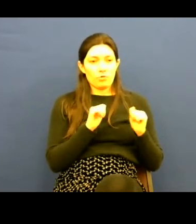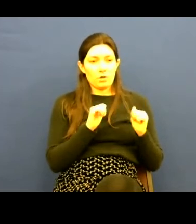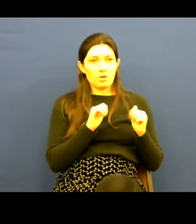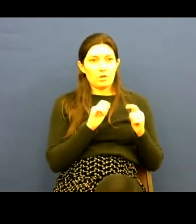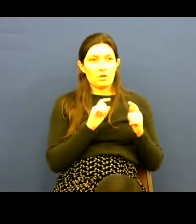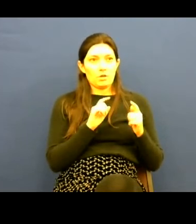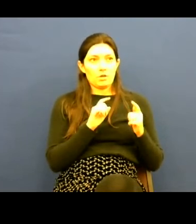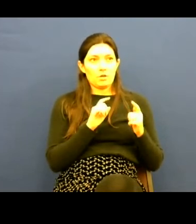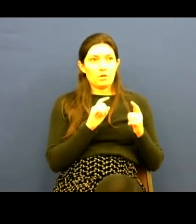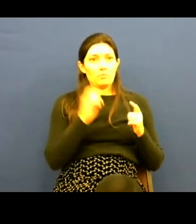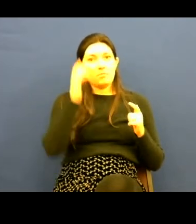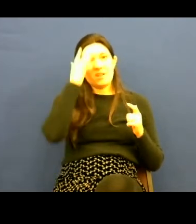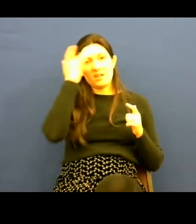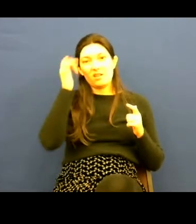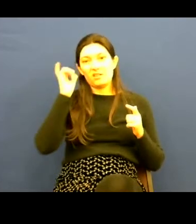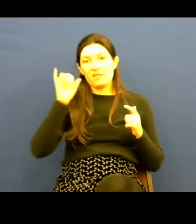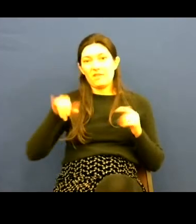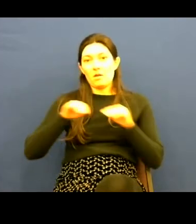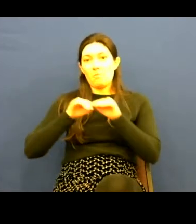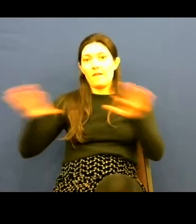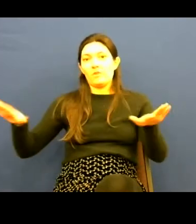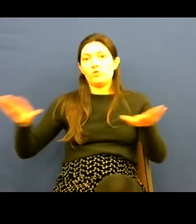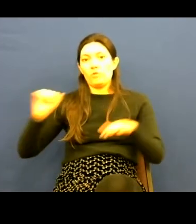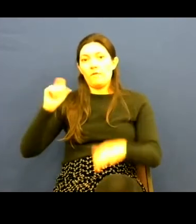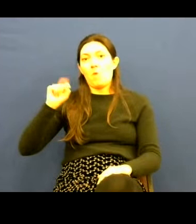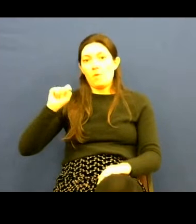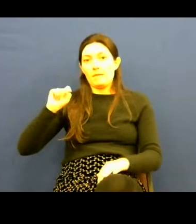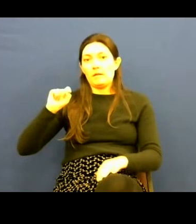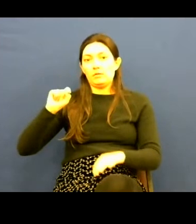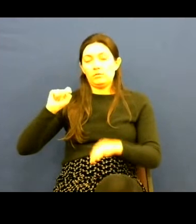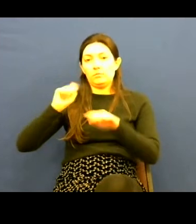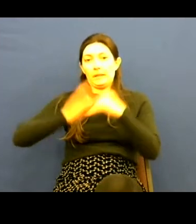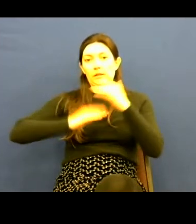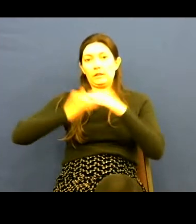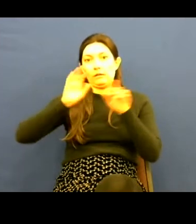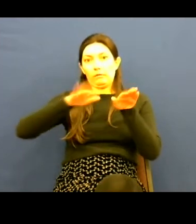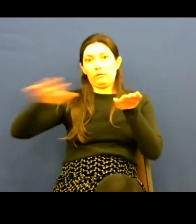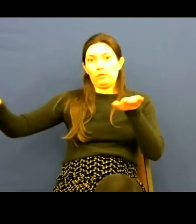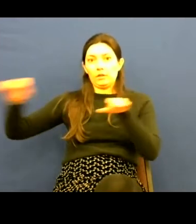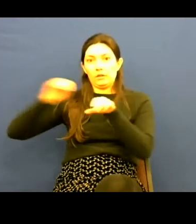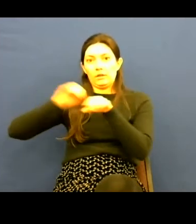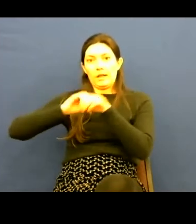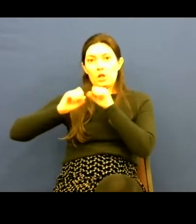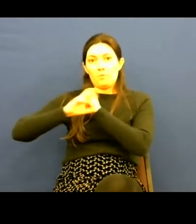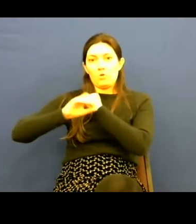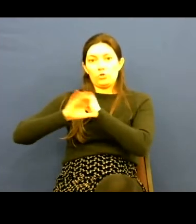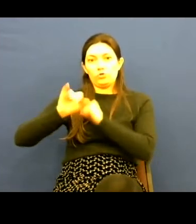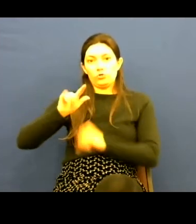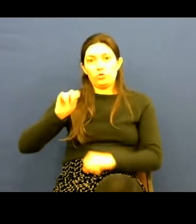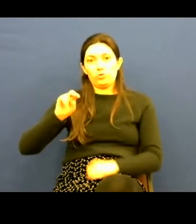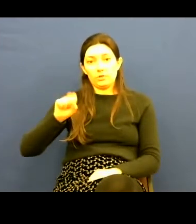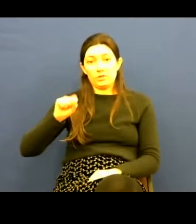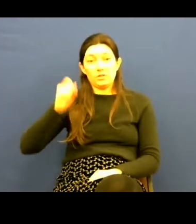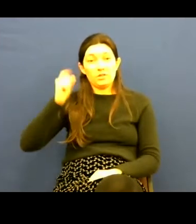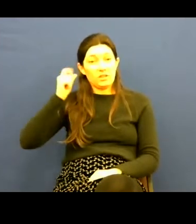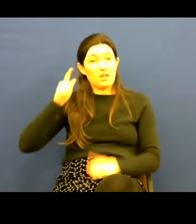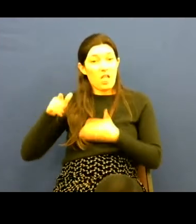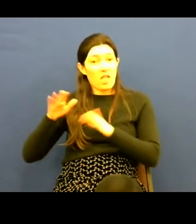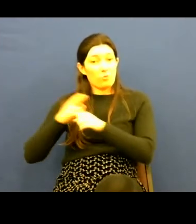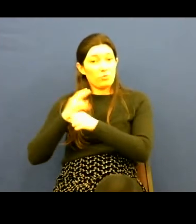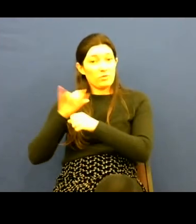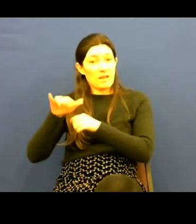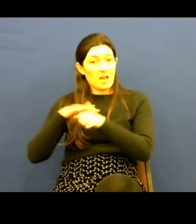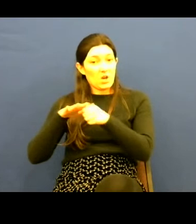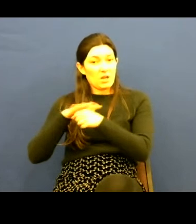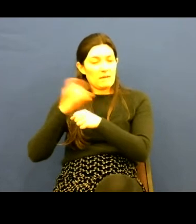apartment complexes in industrial zones. And the problem with that was an allowed use in that area, but it was